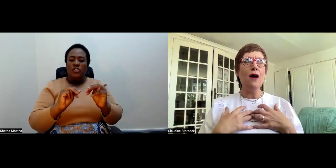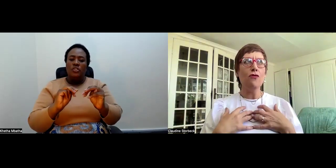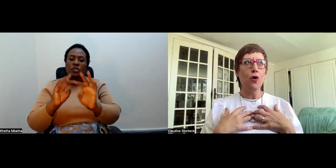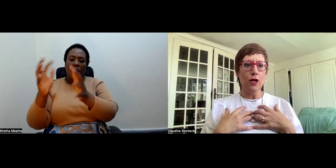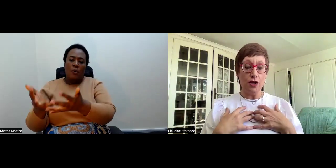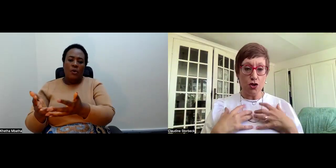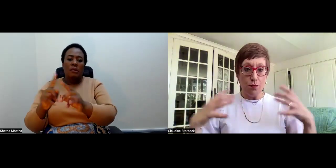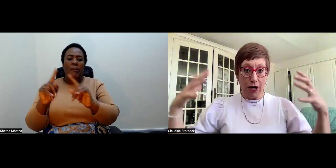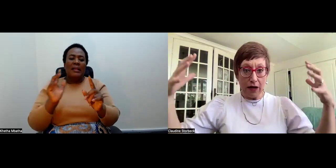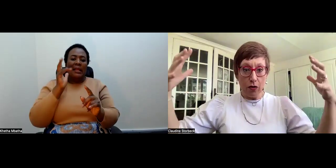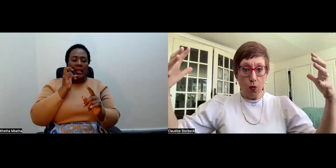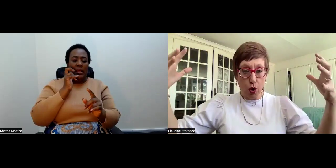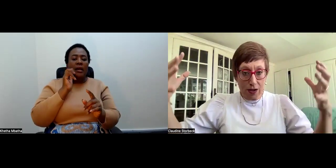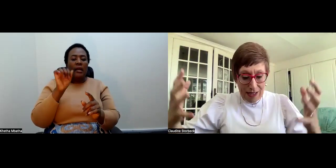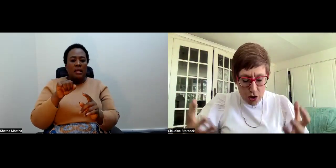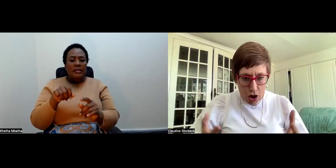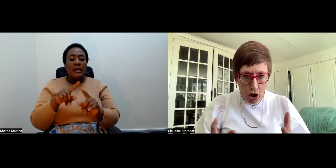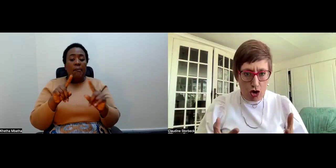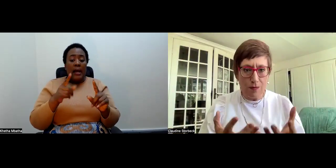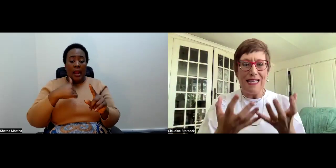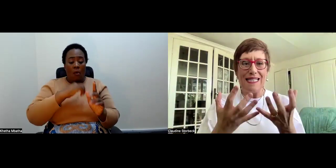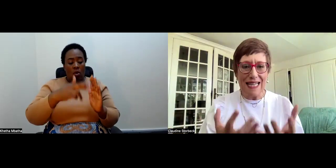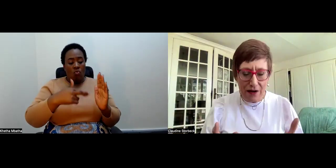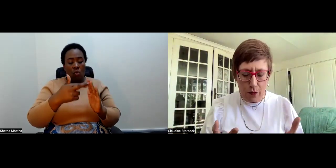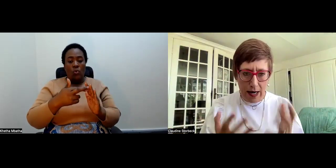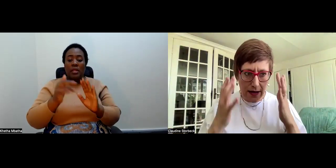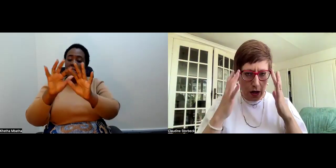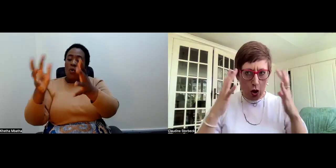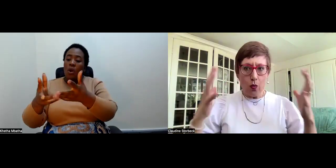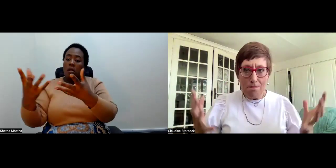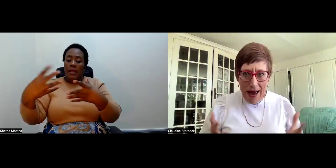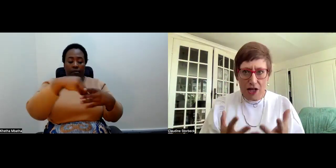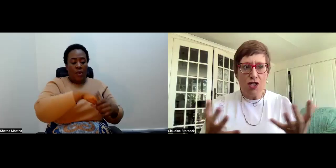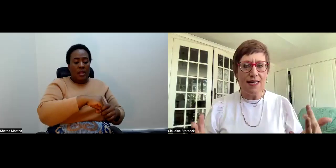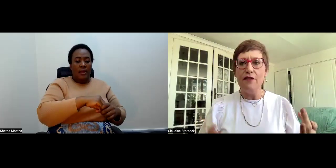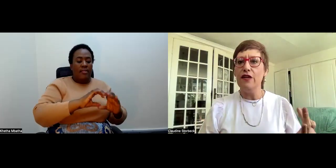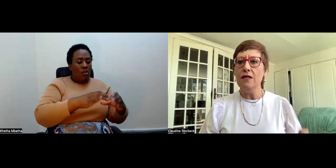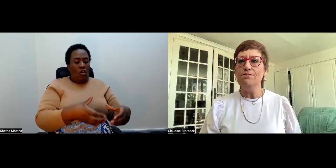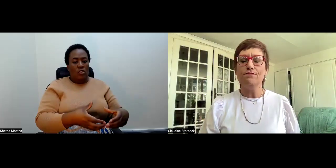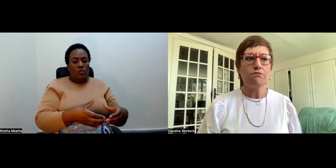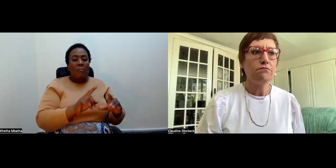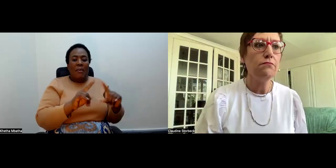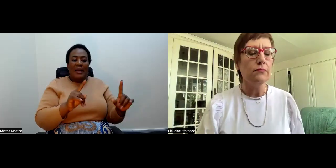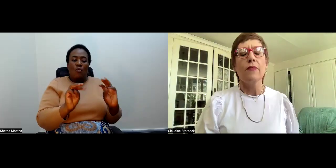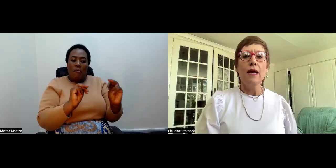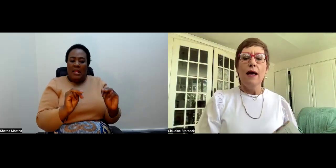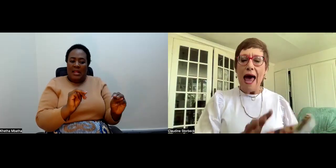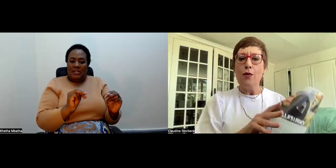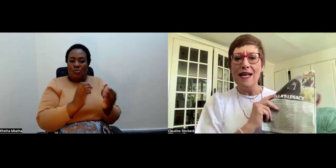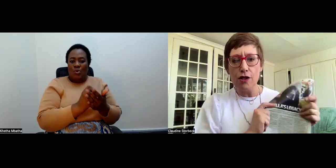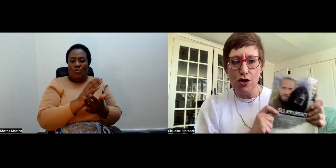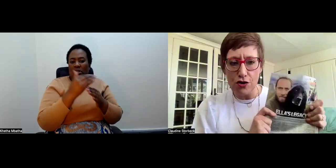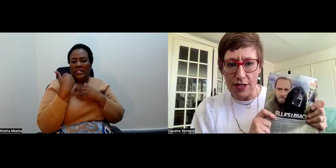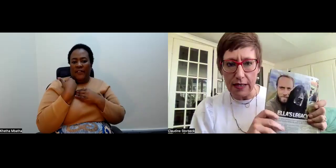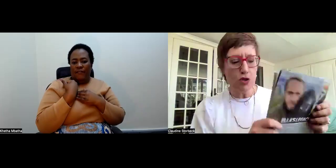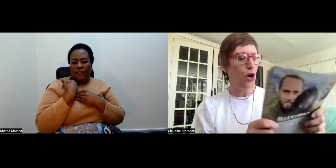so our role is to bring the world into the classroom in a safe way. We manage it safely and